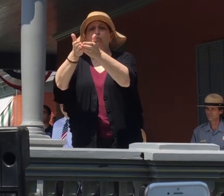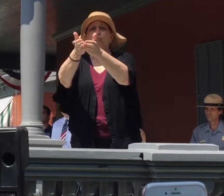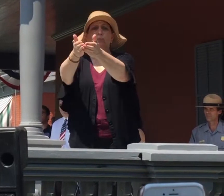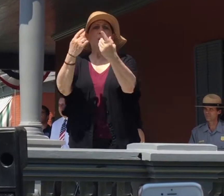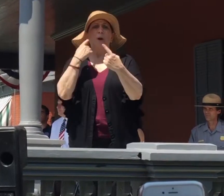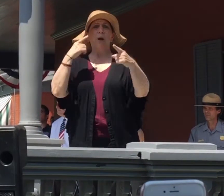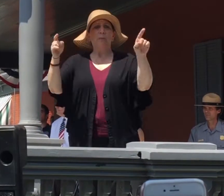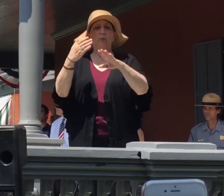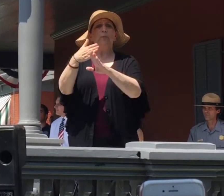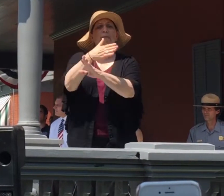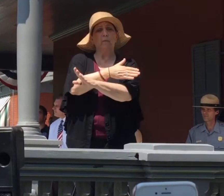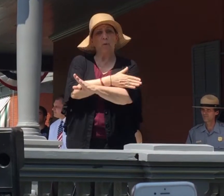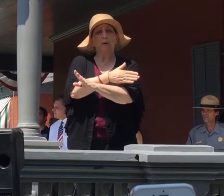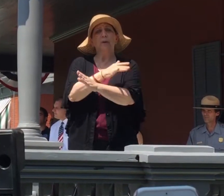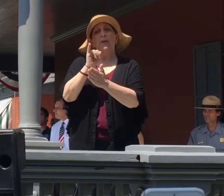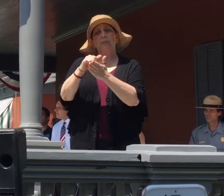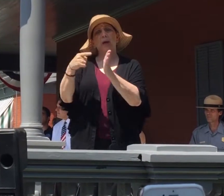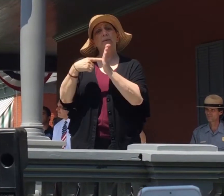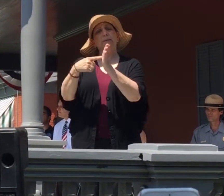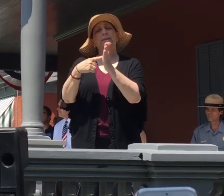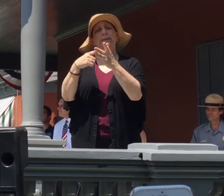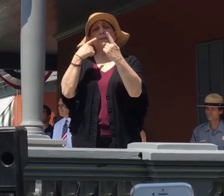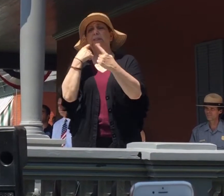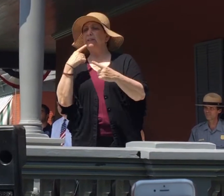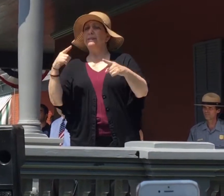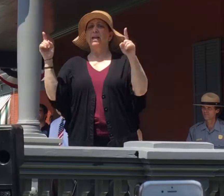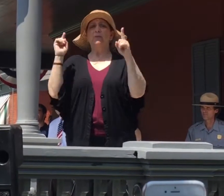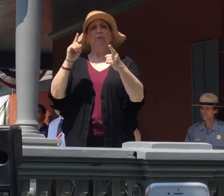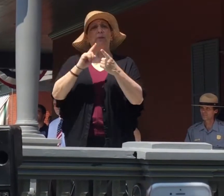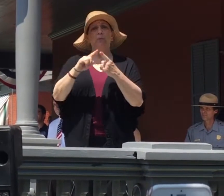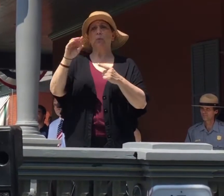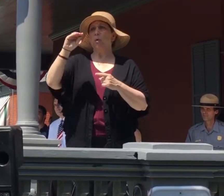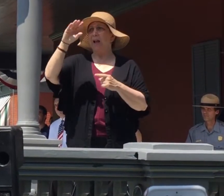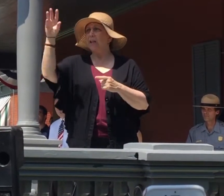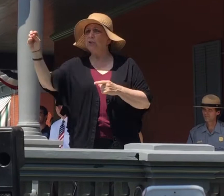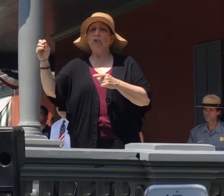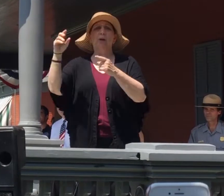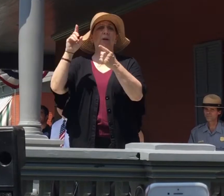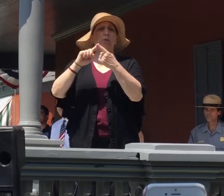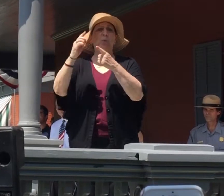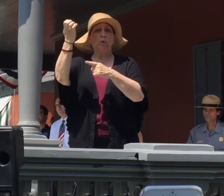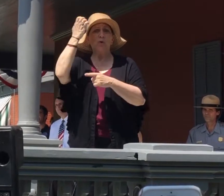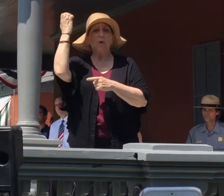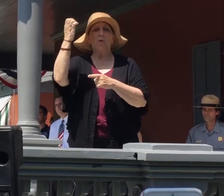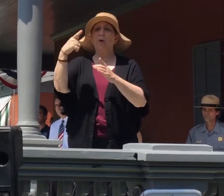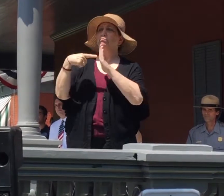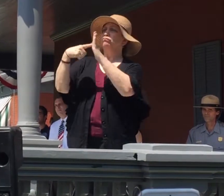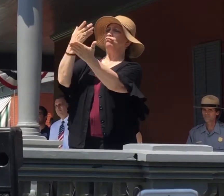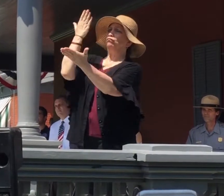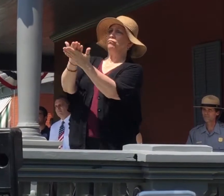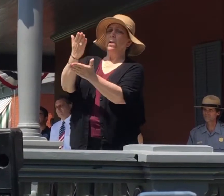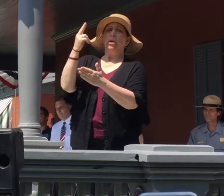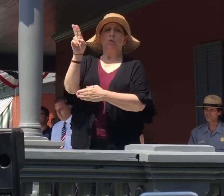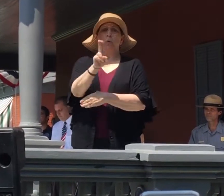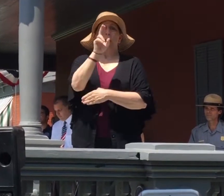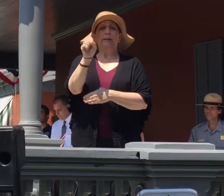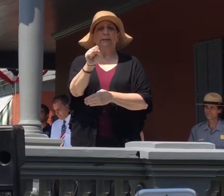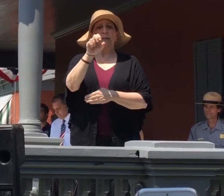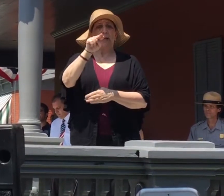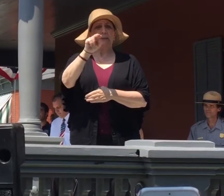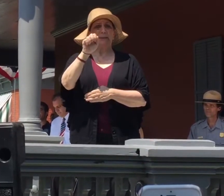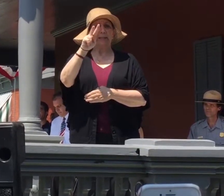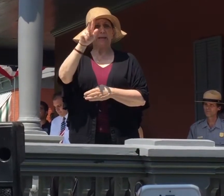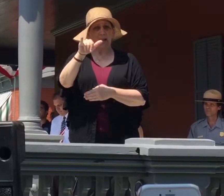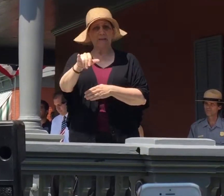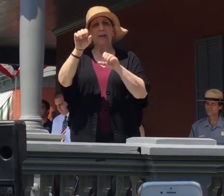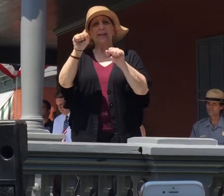ever accomplished before, and demonstrated successfully to the powers of Asia and the powers of Europe that the United States Navy could